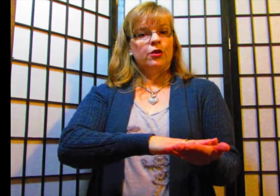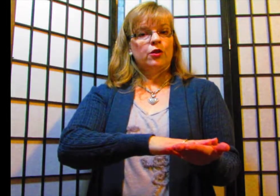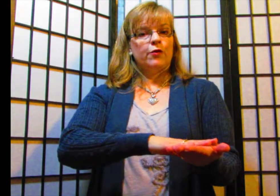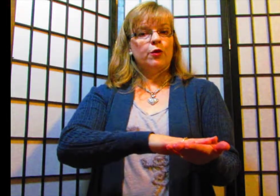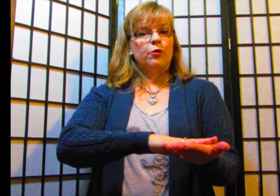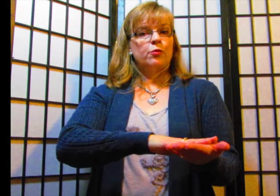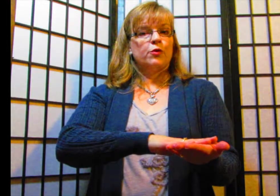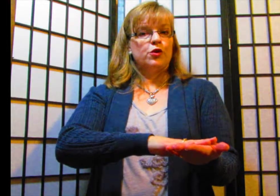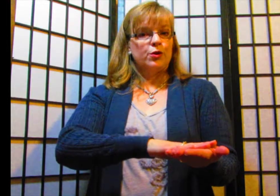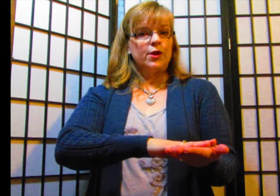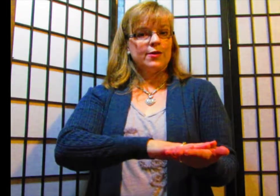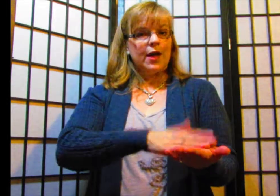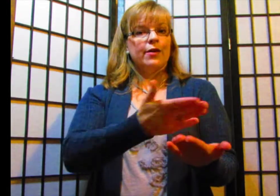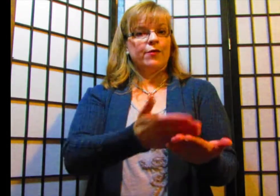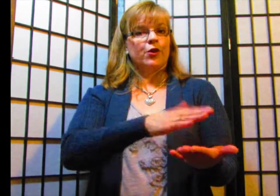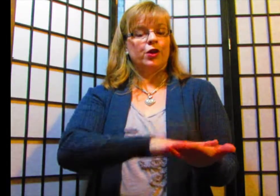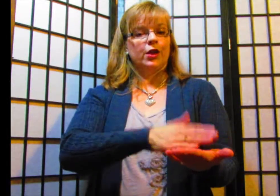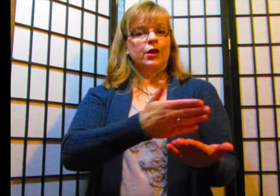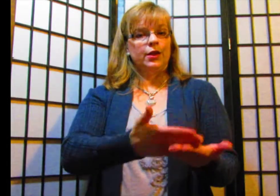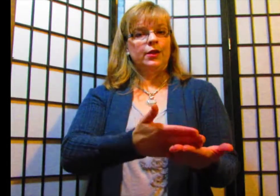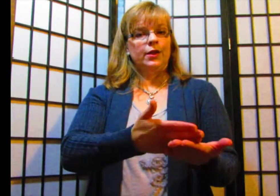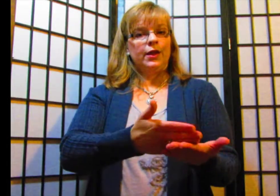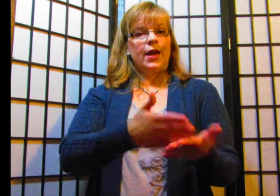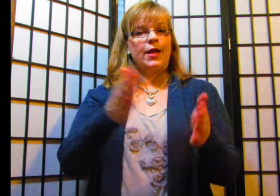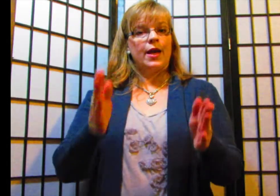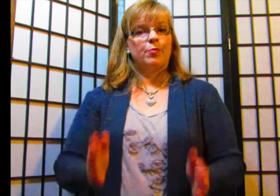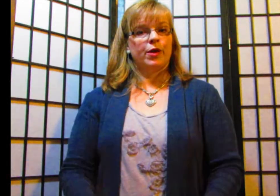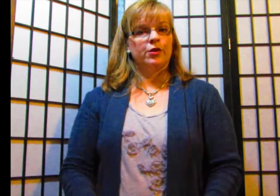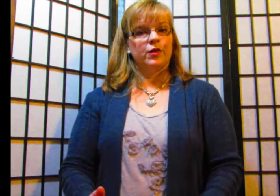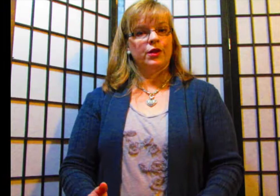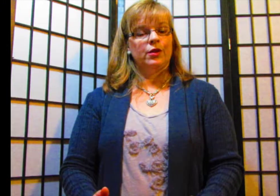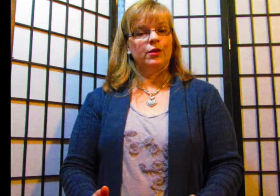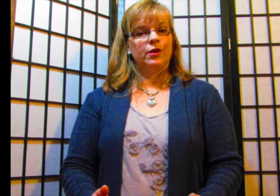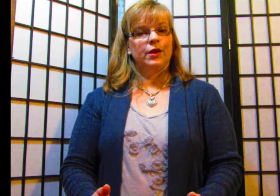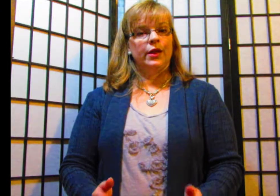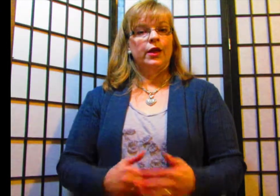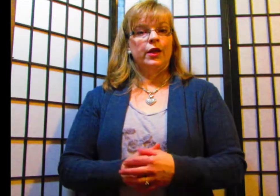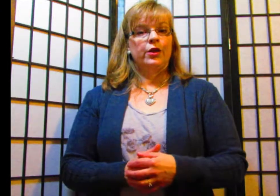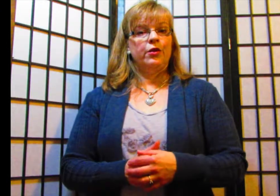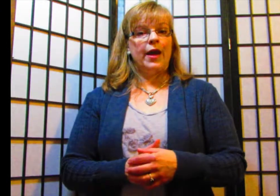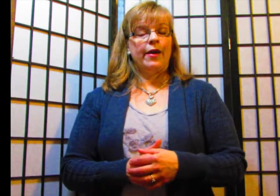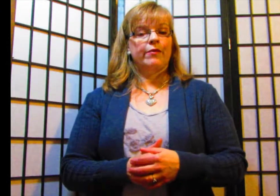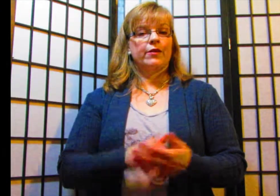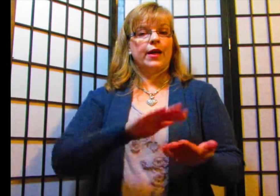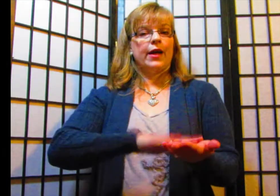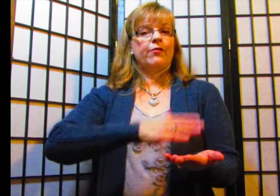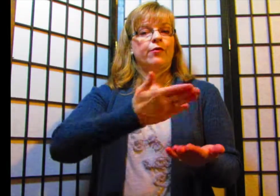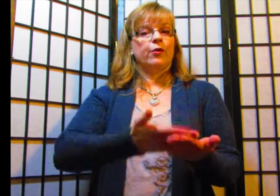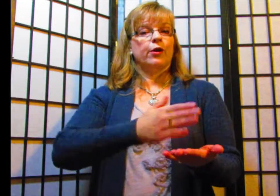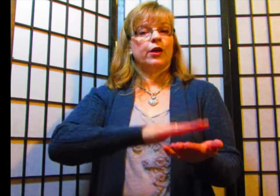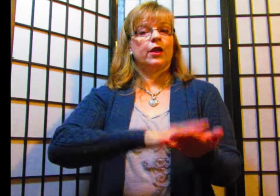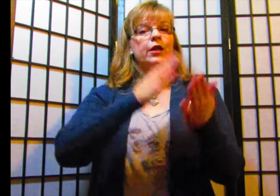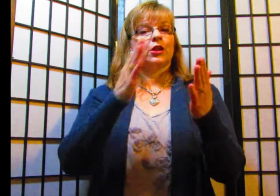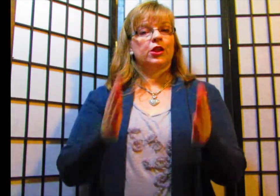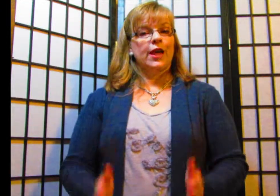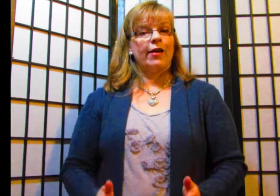So if you do the sign for cook and add person, you now have the sign for